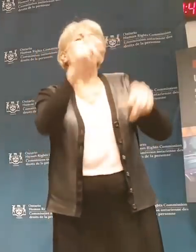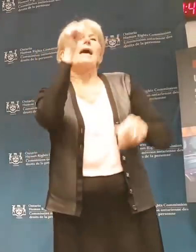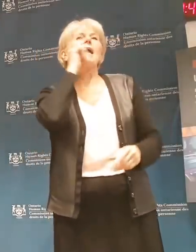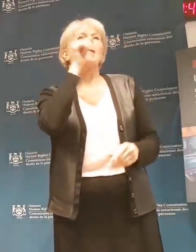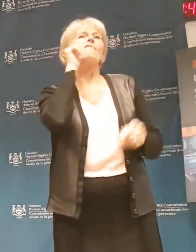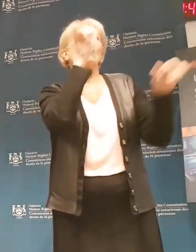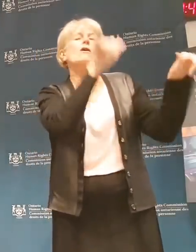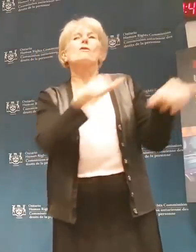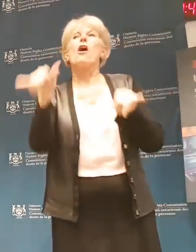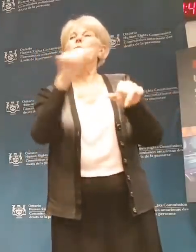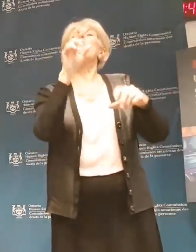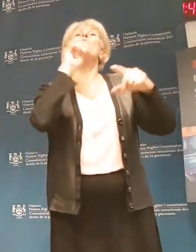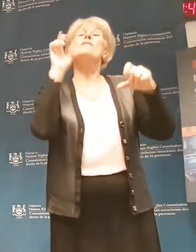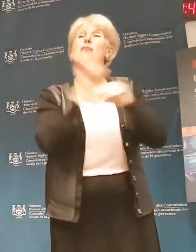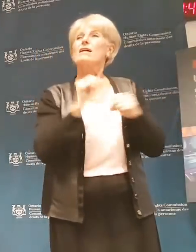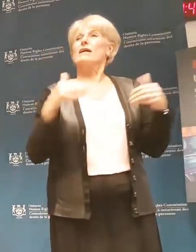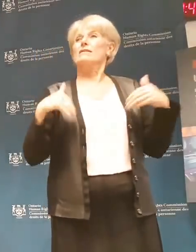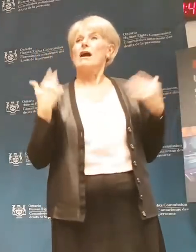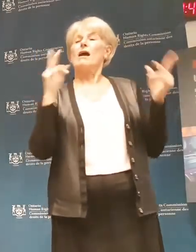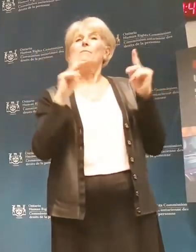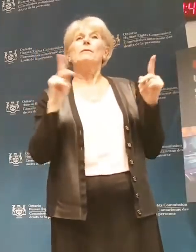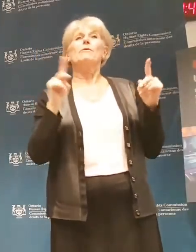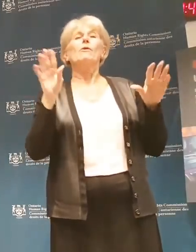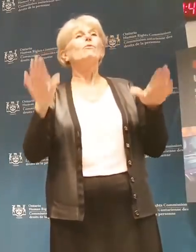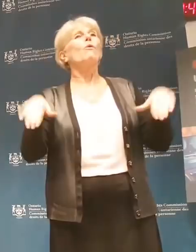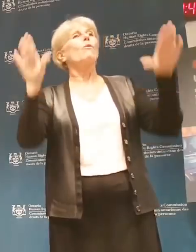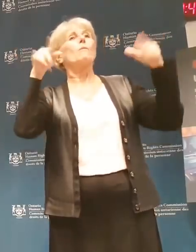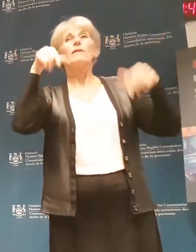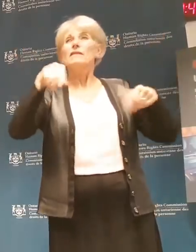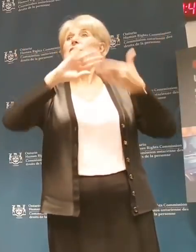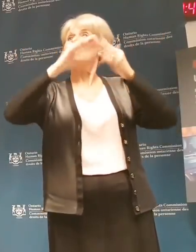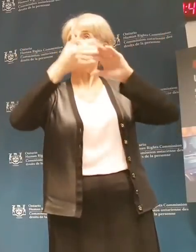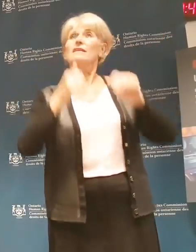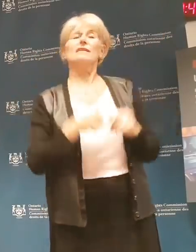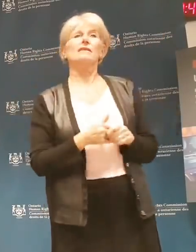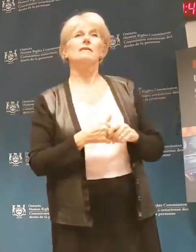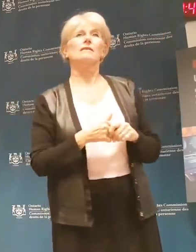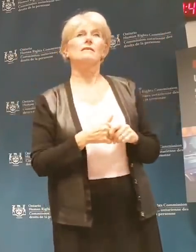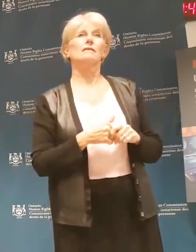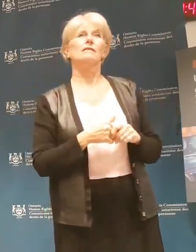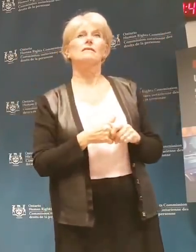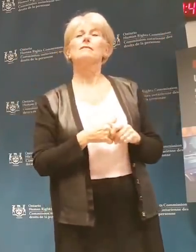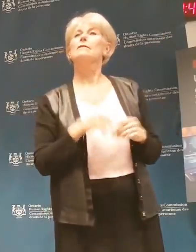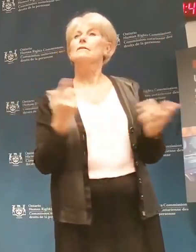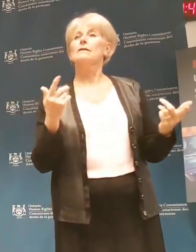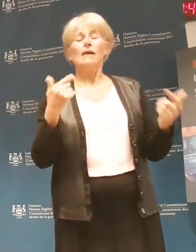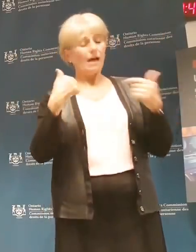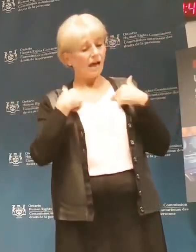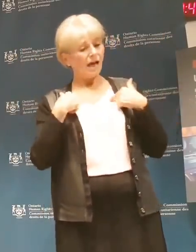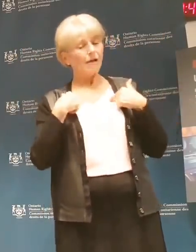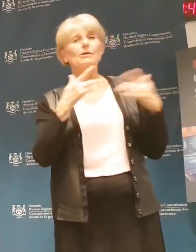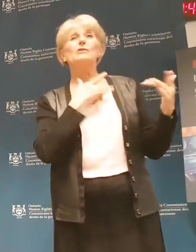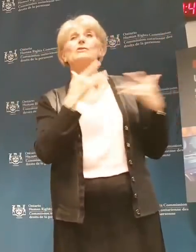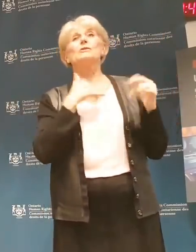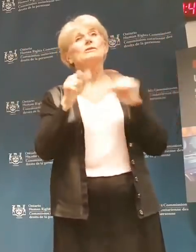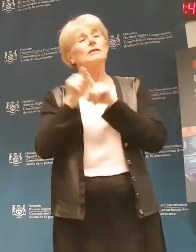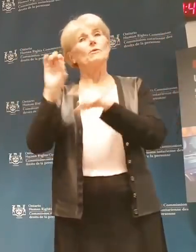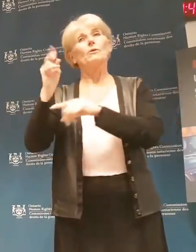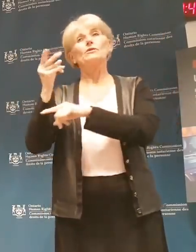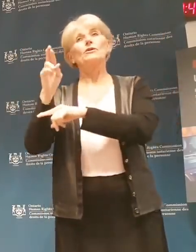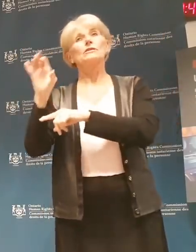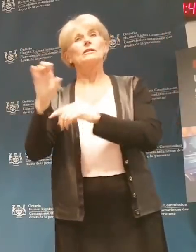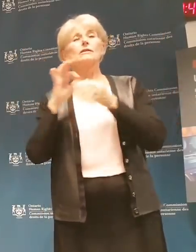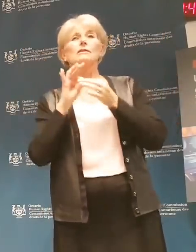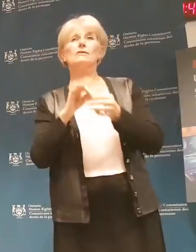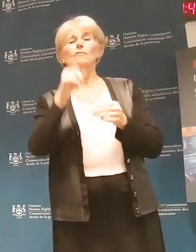are common. This is the reality of the young people growing up in different pockets in this city. As does the Commission, I too have serious concerns about